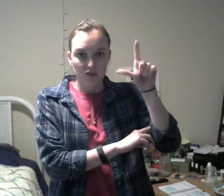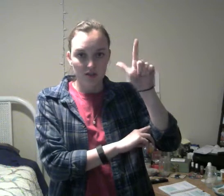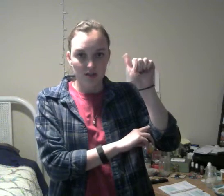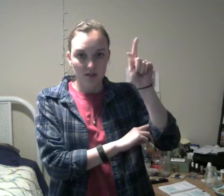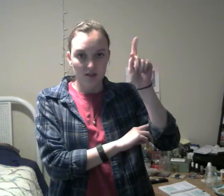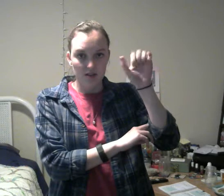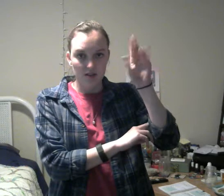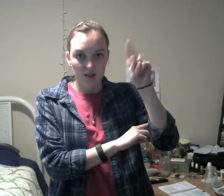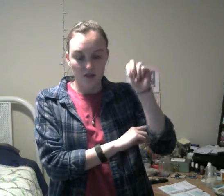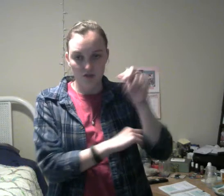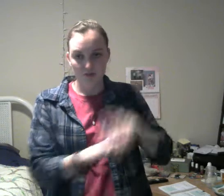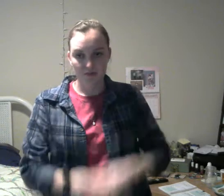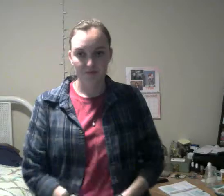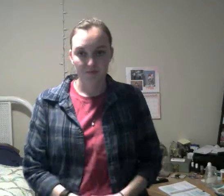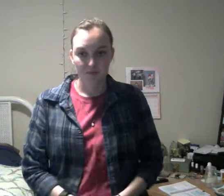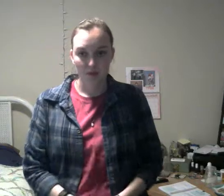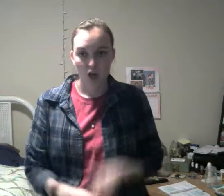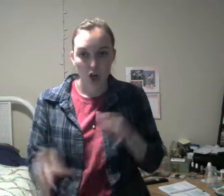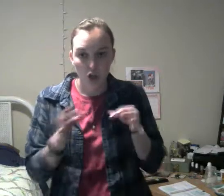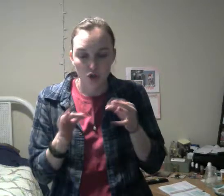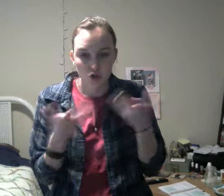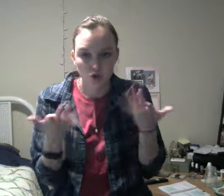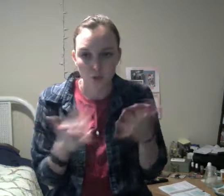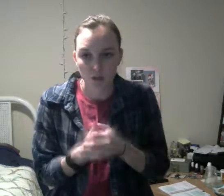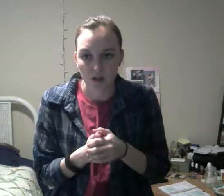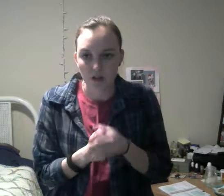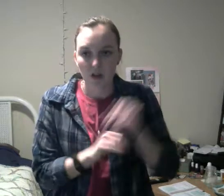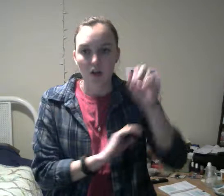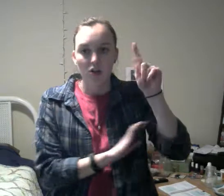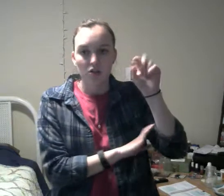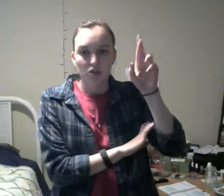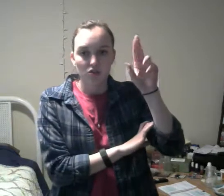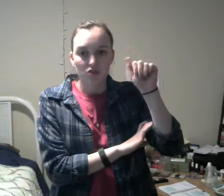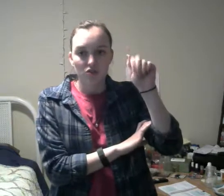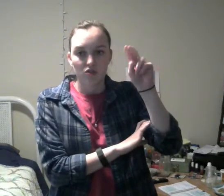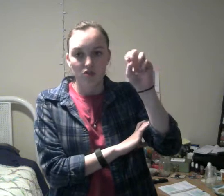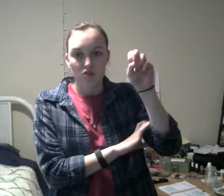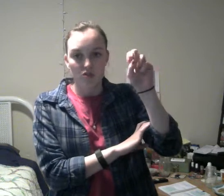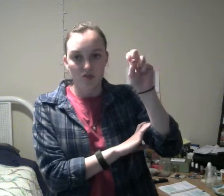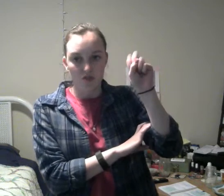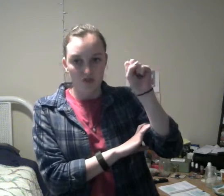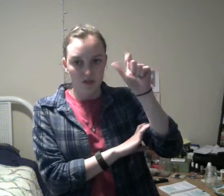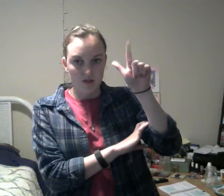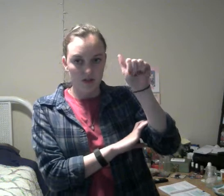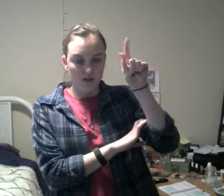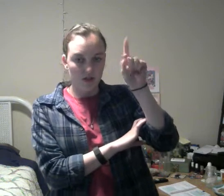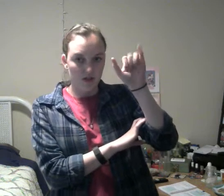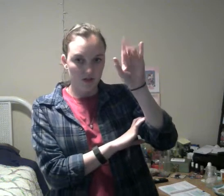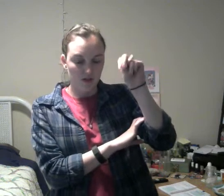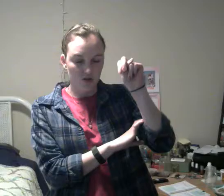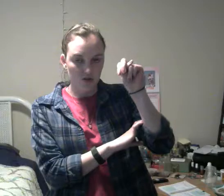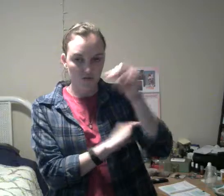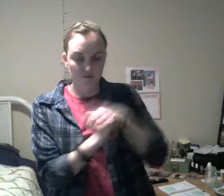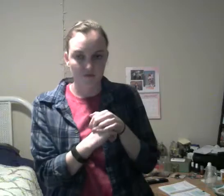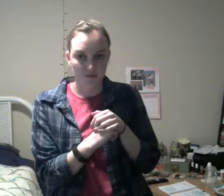is controlling what's going on in the cell, and it does that by expressing proteins, by transcribing genes or not. And